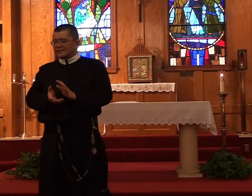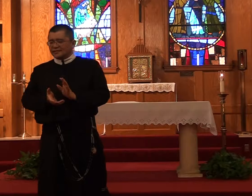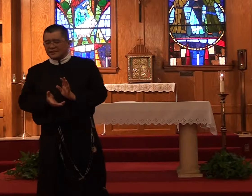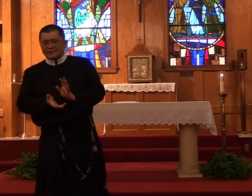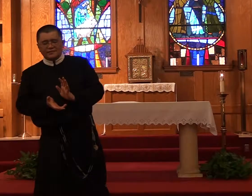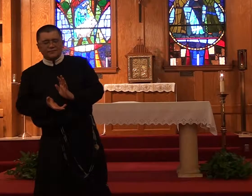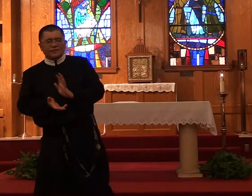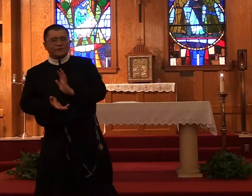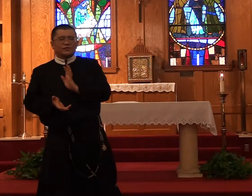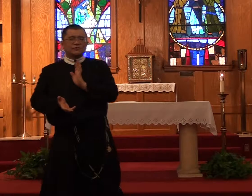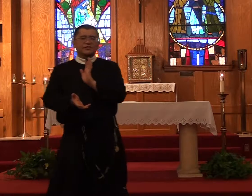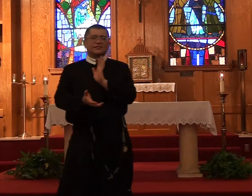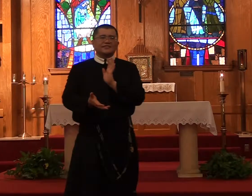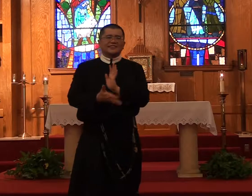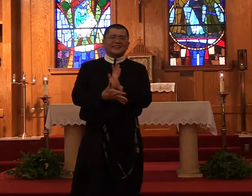I'll get some toys for you. Okay.